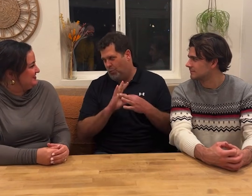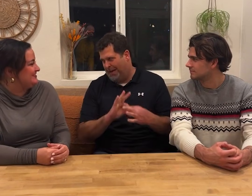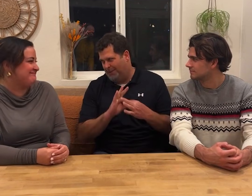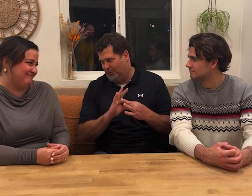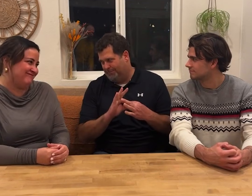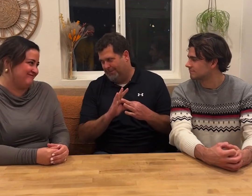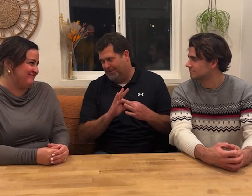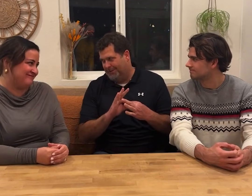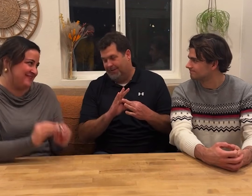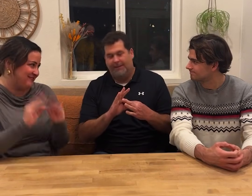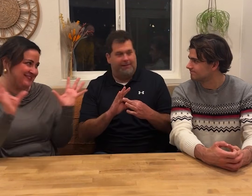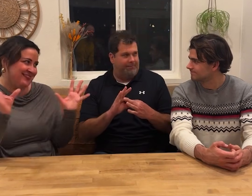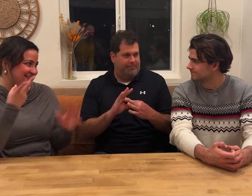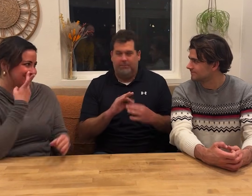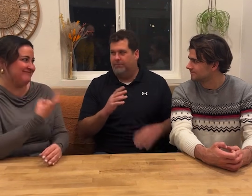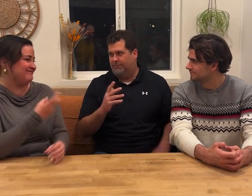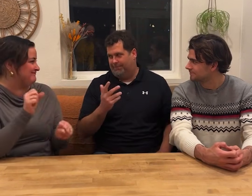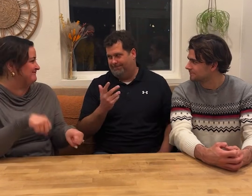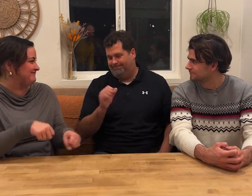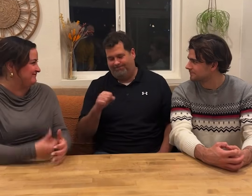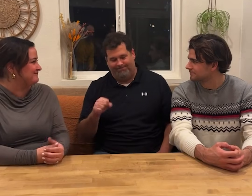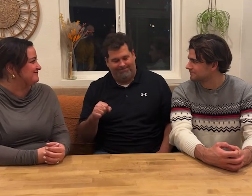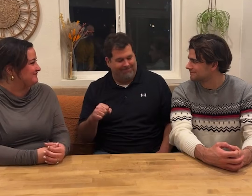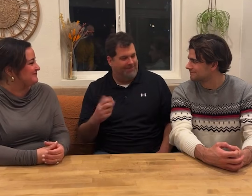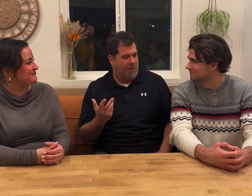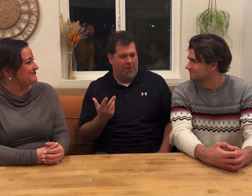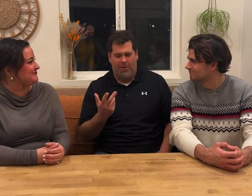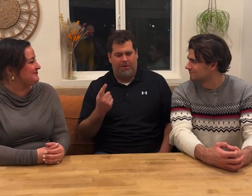We have an amazing relationship. Well, obviously, that was evident.